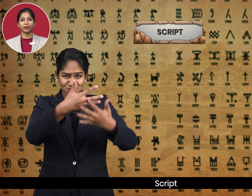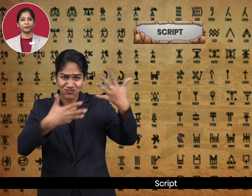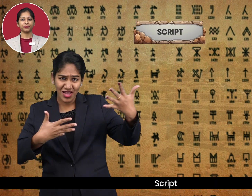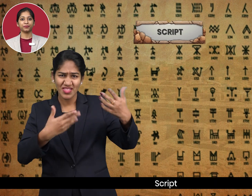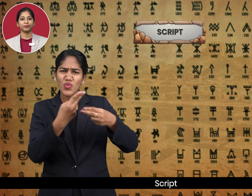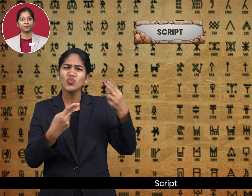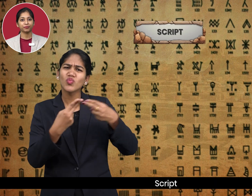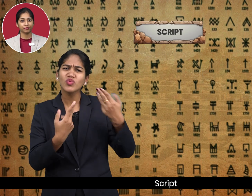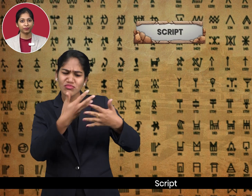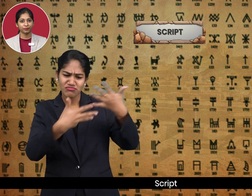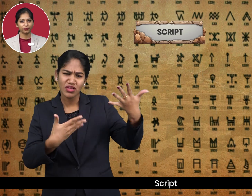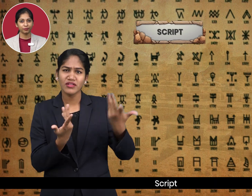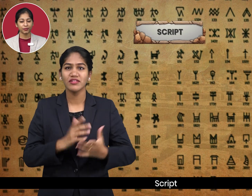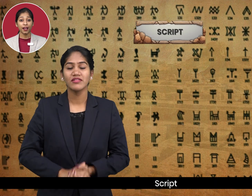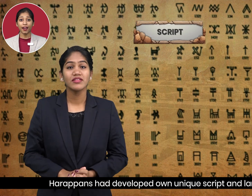Script.